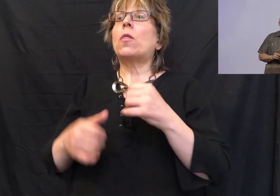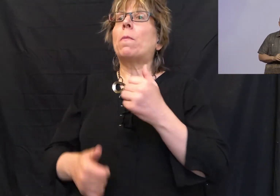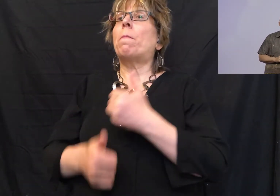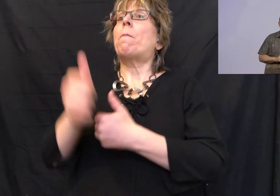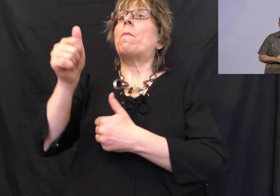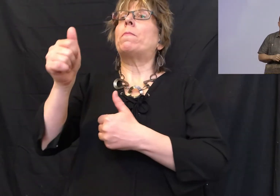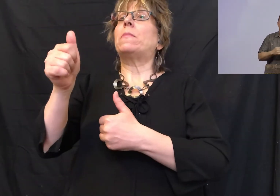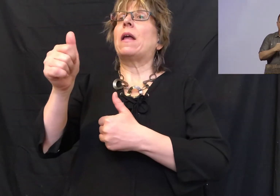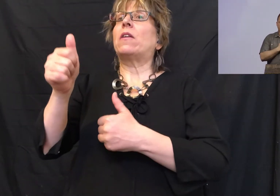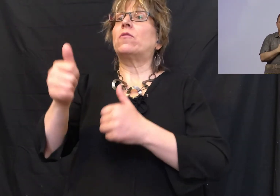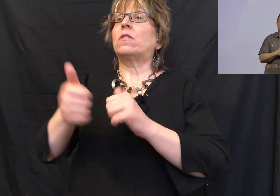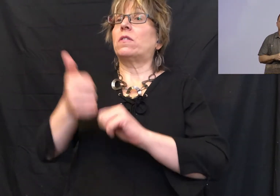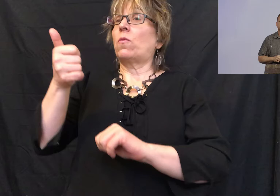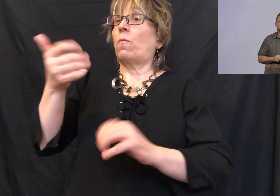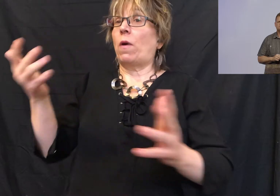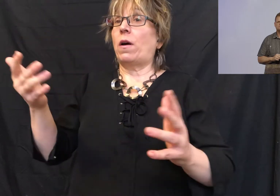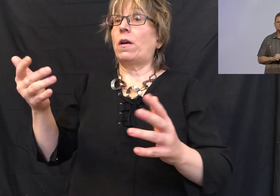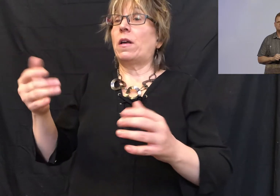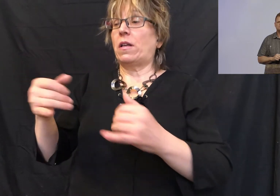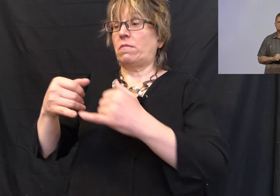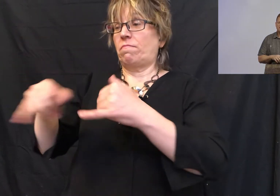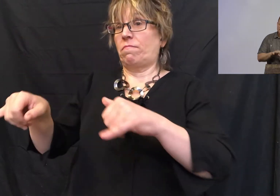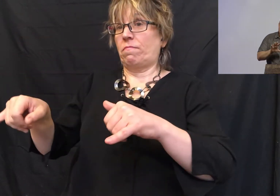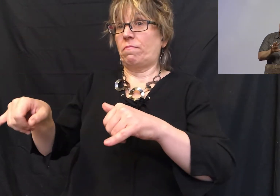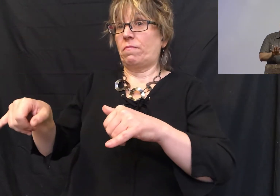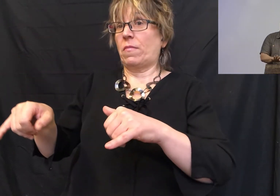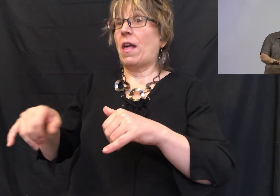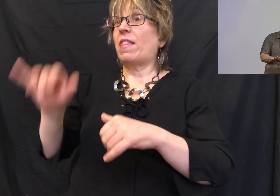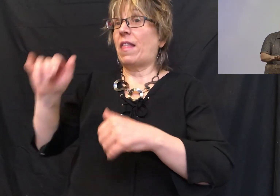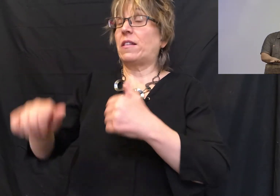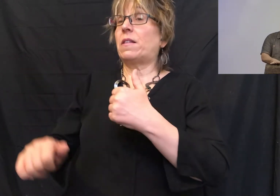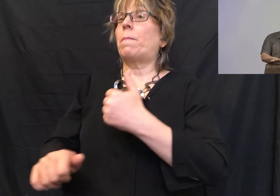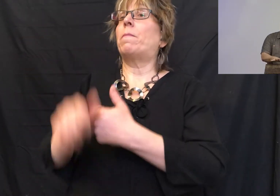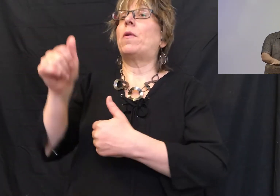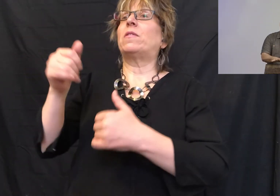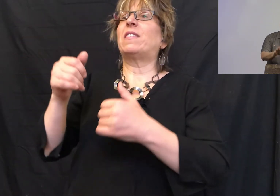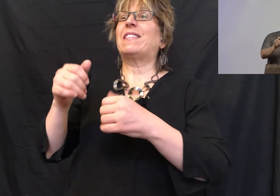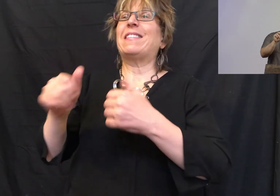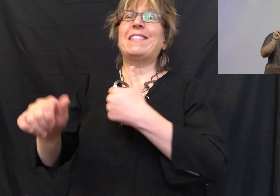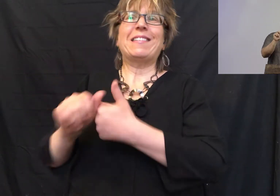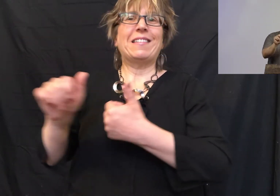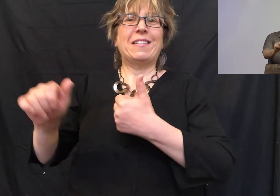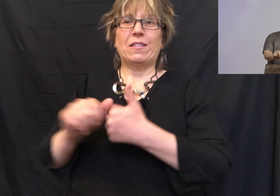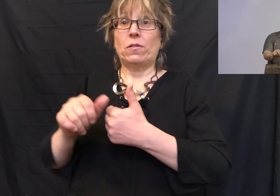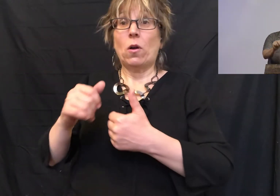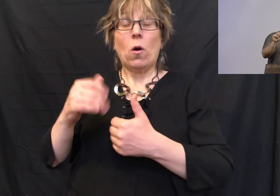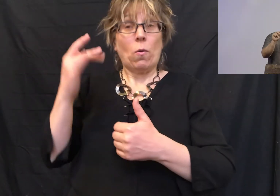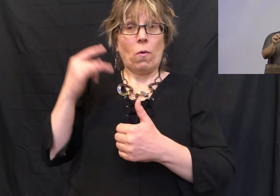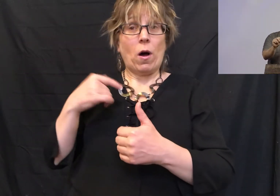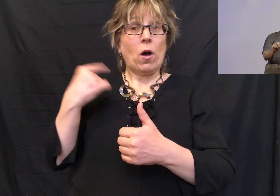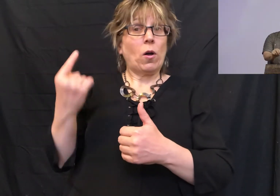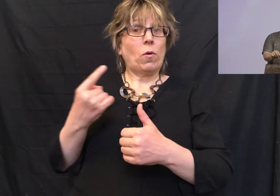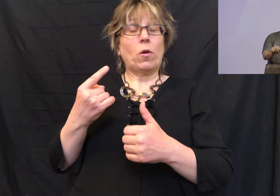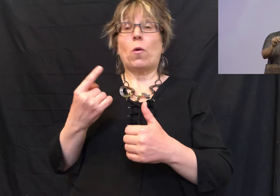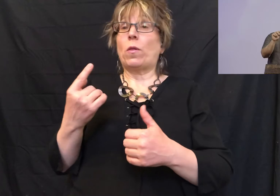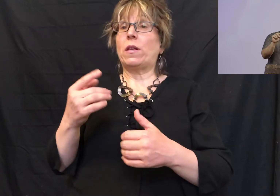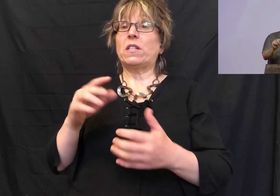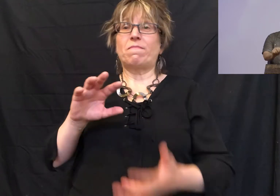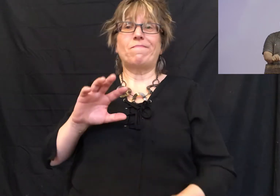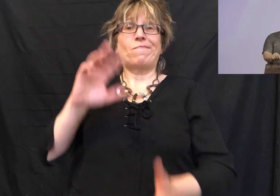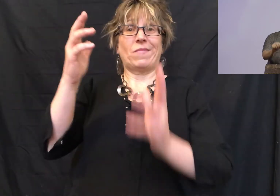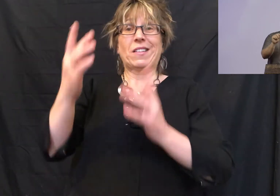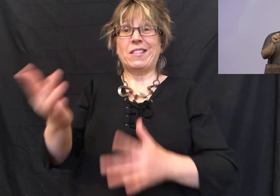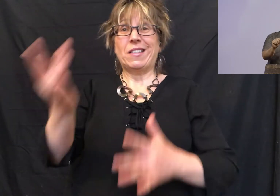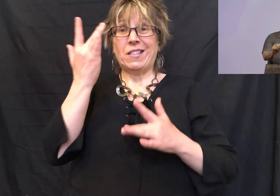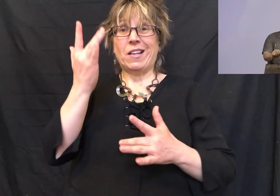most dangerous is to bury it. That's the most dangerous place to be because we are only as broken and